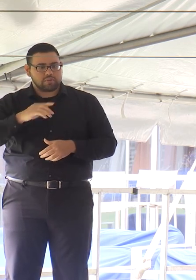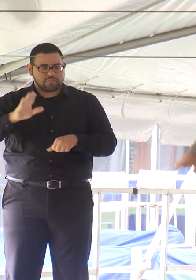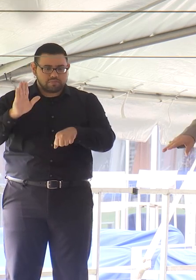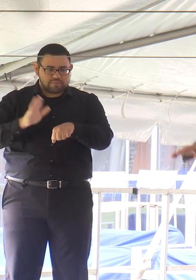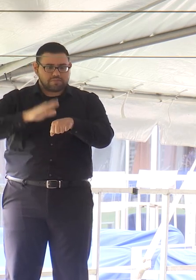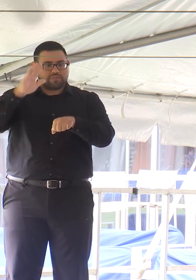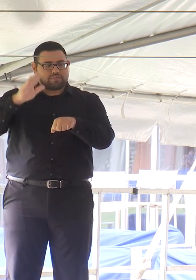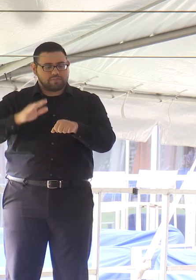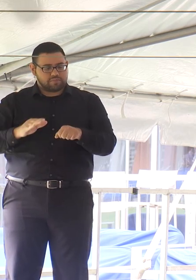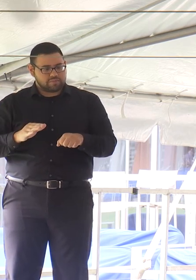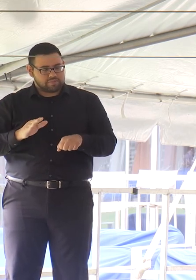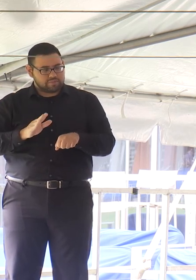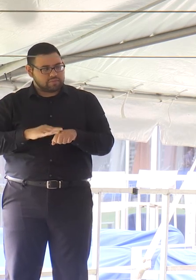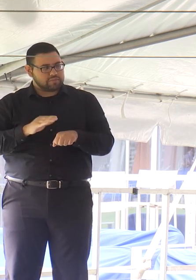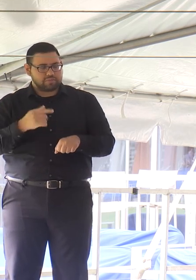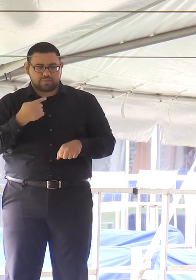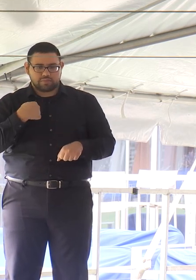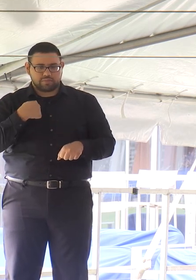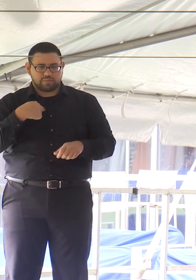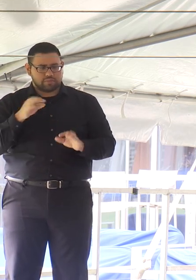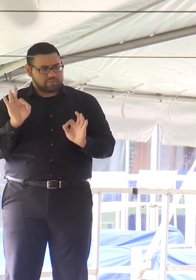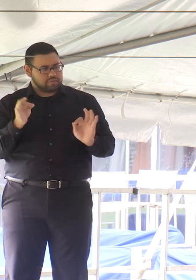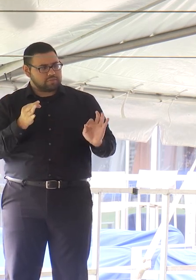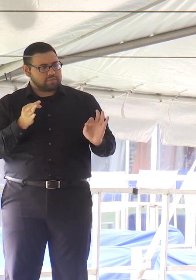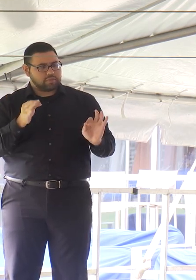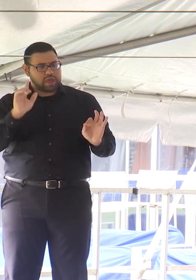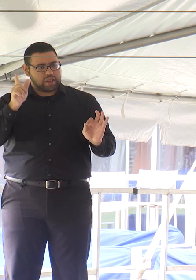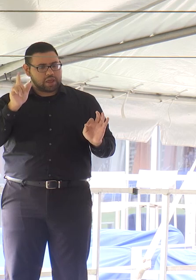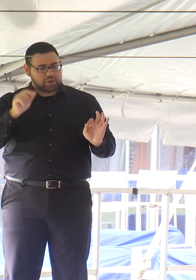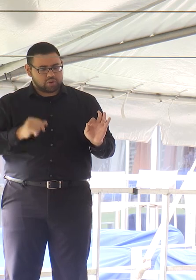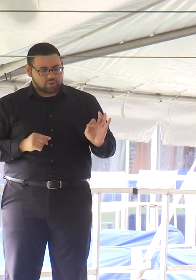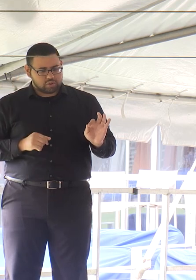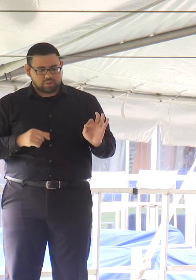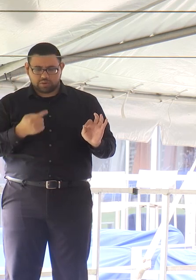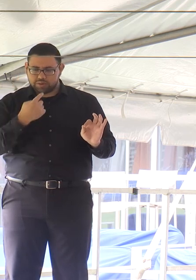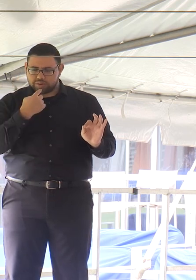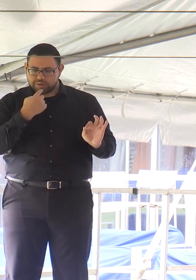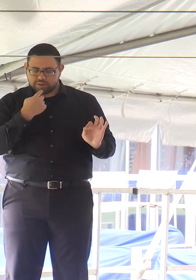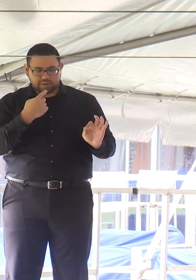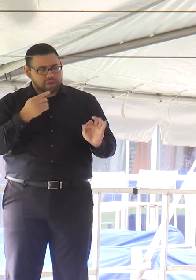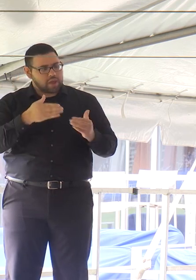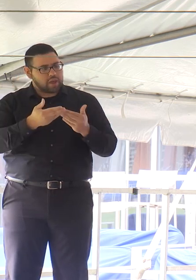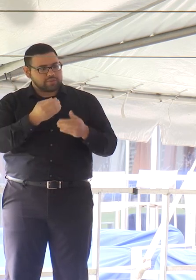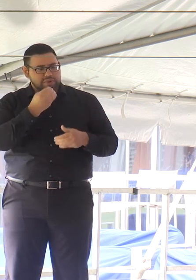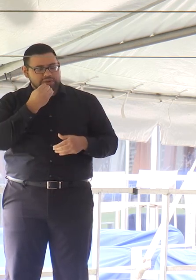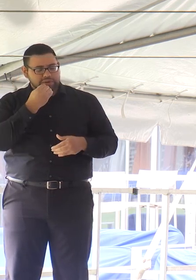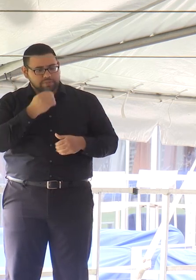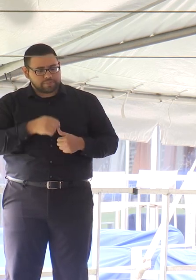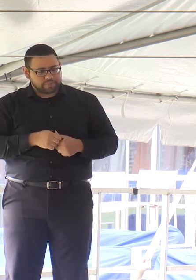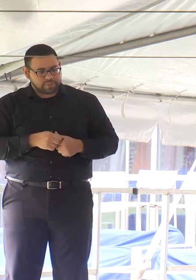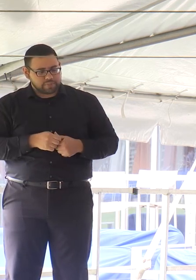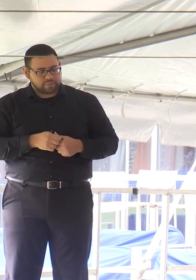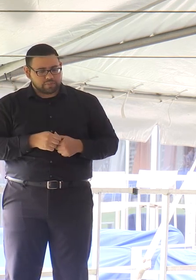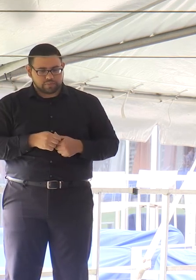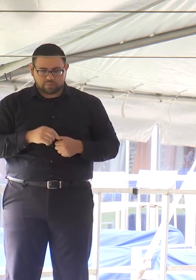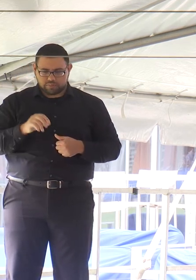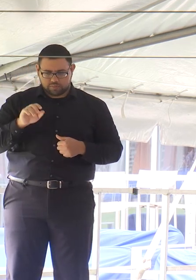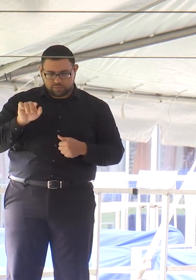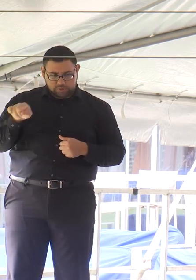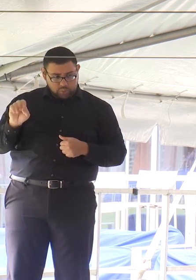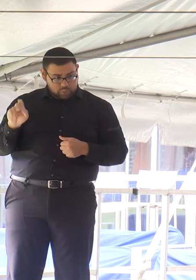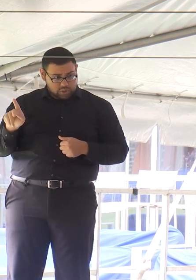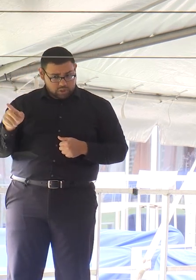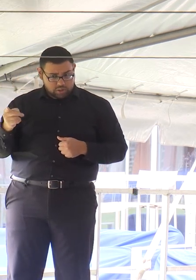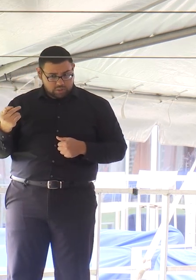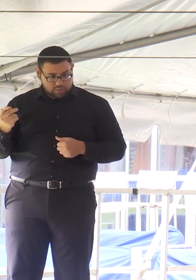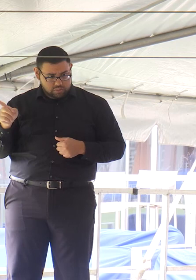me on the leg like this about 10 times. And so later, and Janet, after dinner, she says, Is he okay?